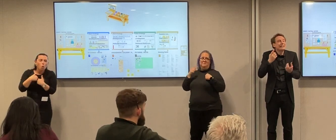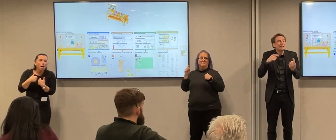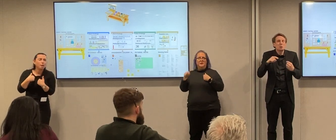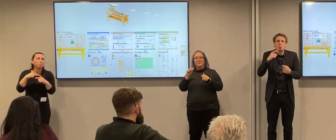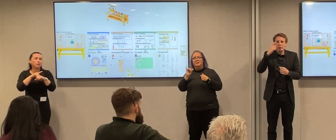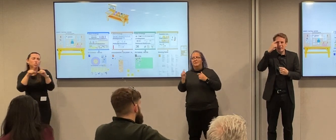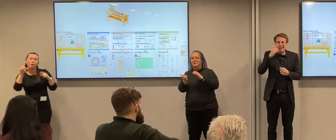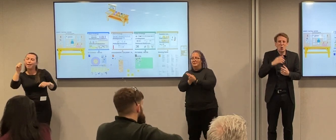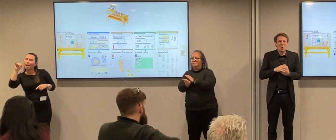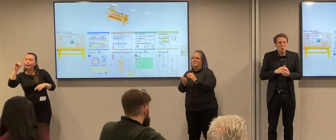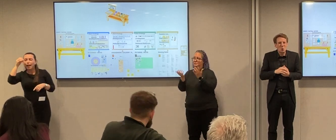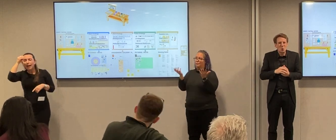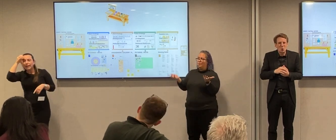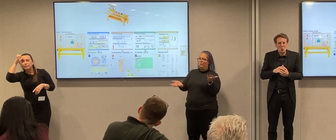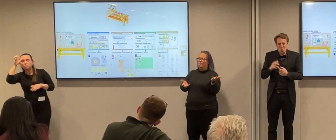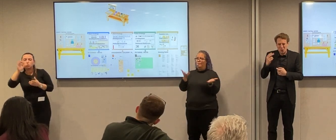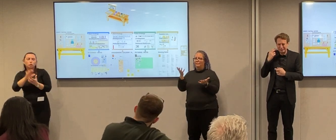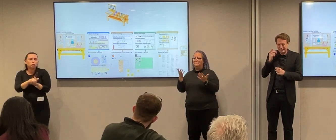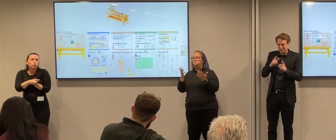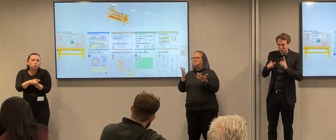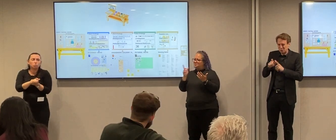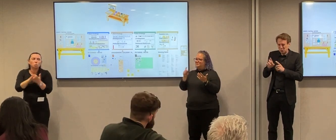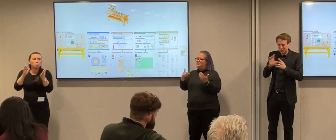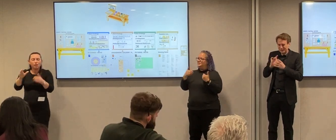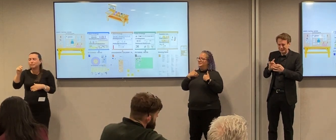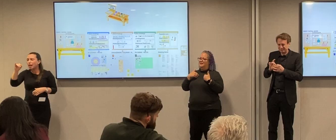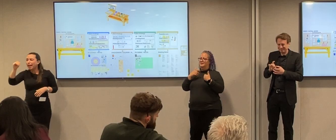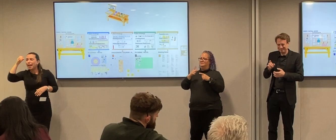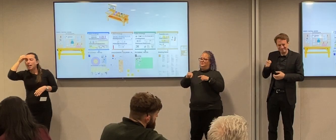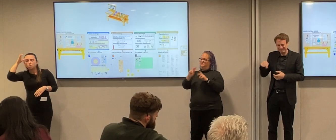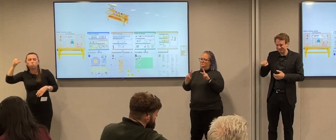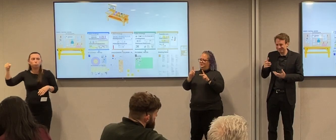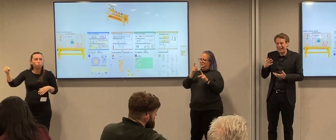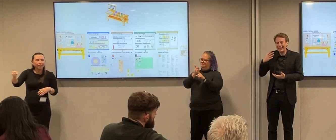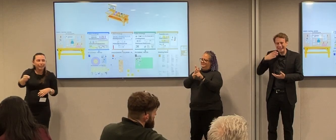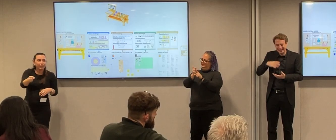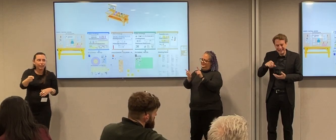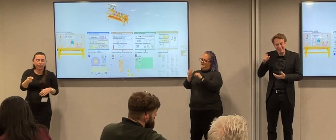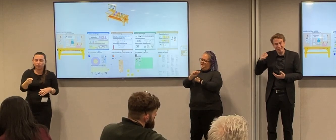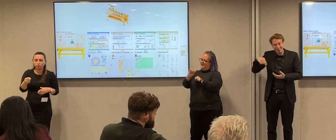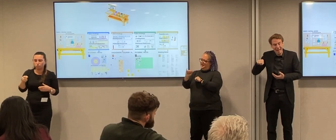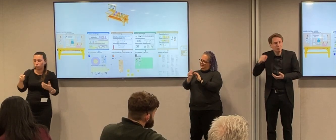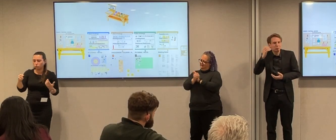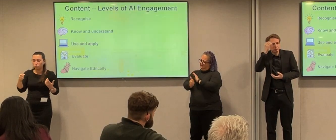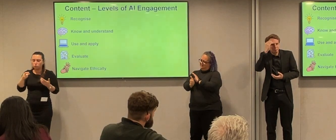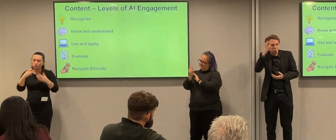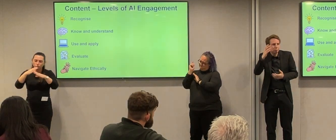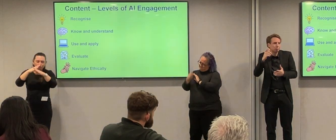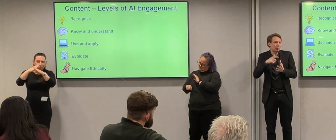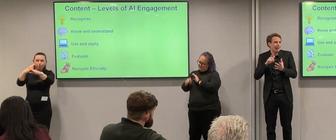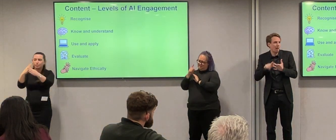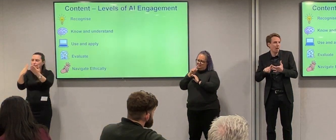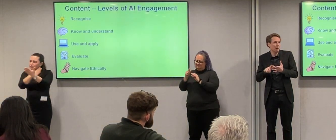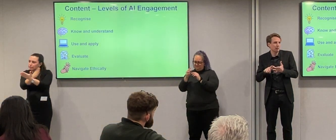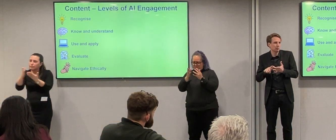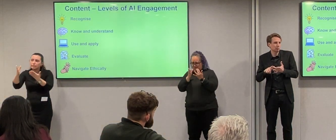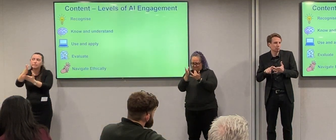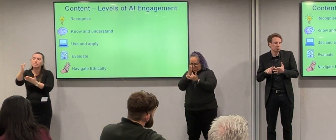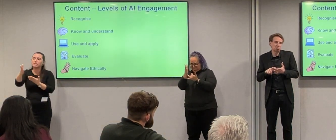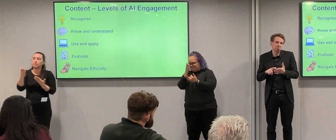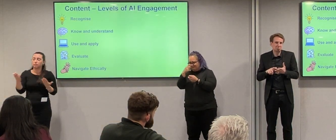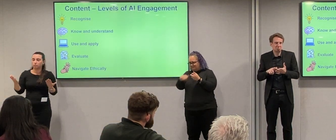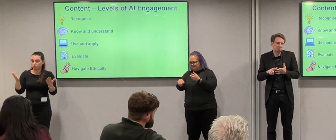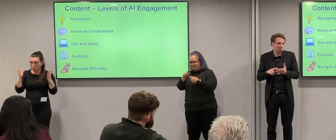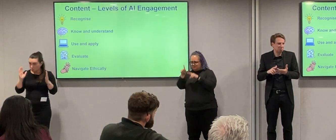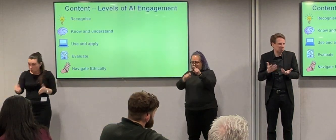you need to have people who are AI experts to really navigate some of those difficult questions.